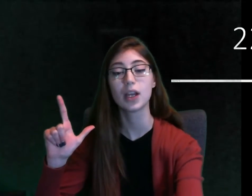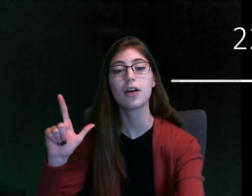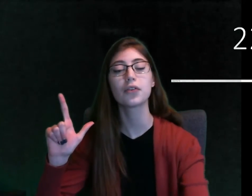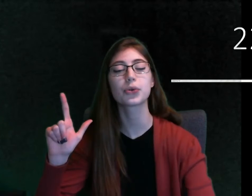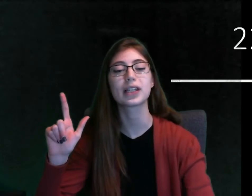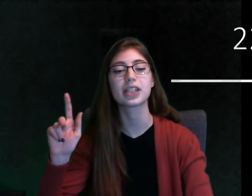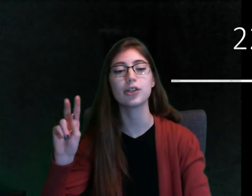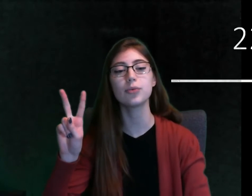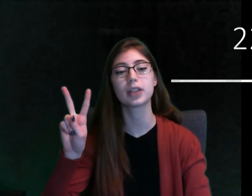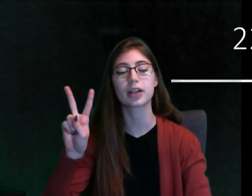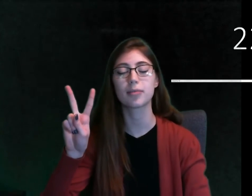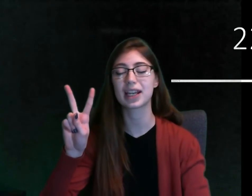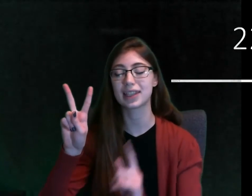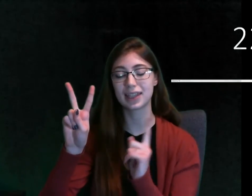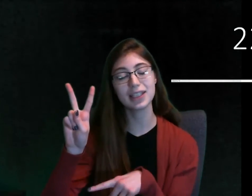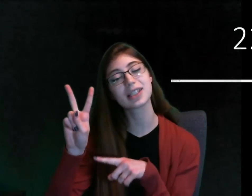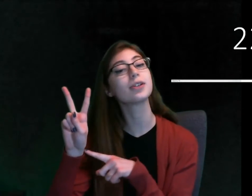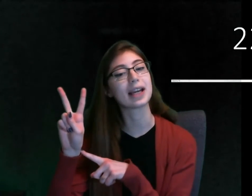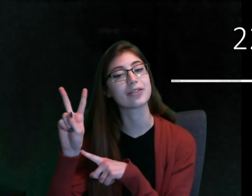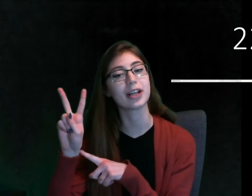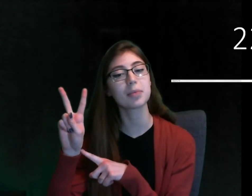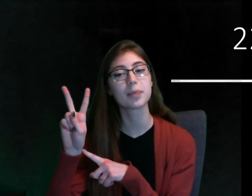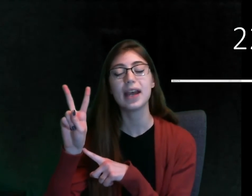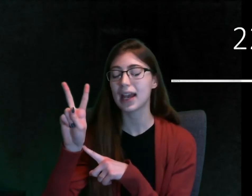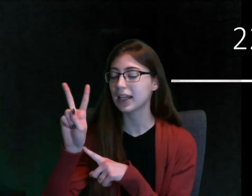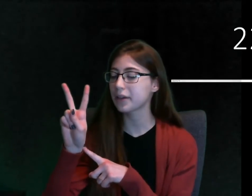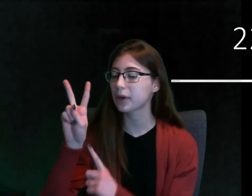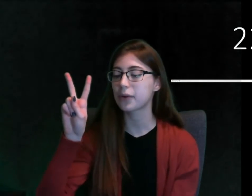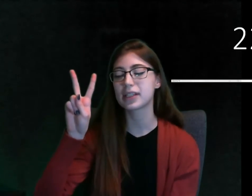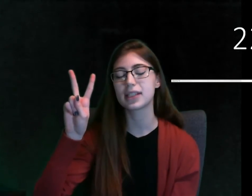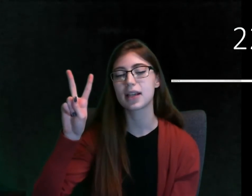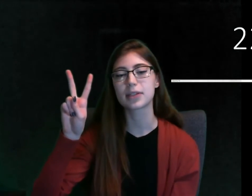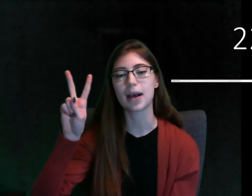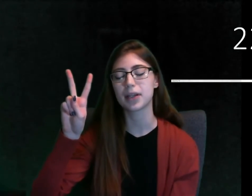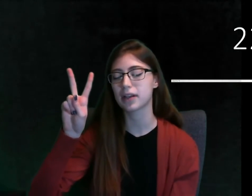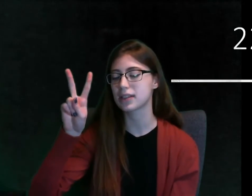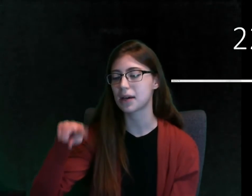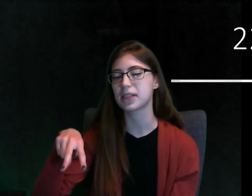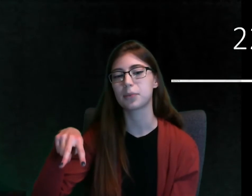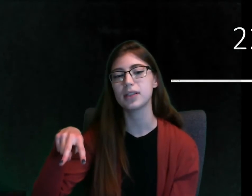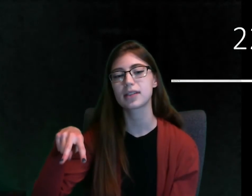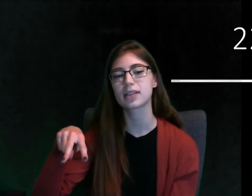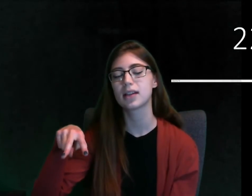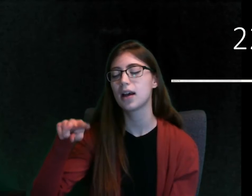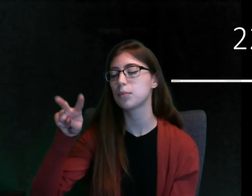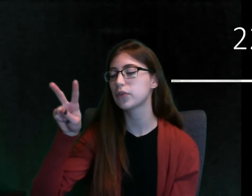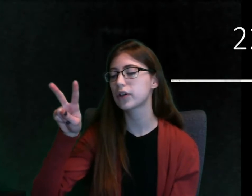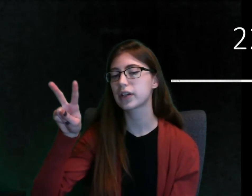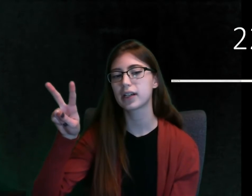For 22, you're going to make this 2 hand shape and you are going to double tap it. You're going to tap down once, move it over, tap